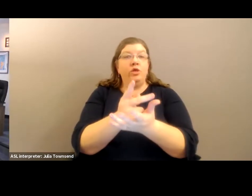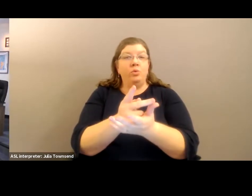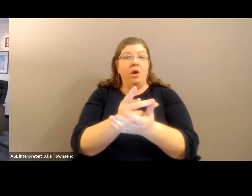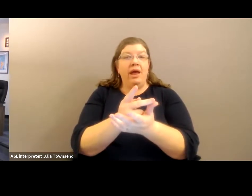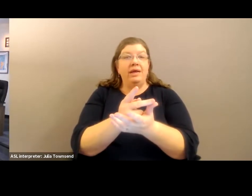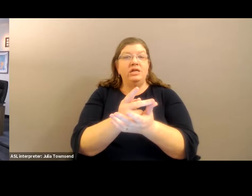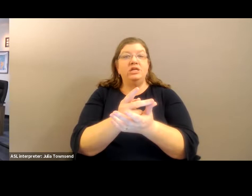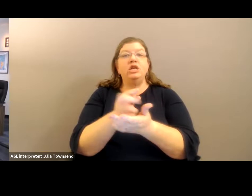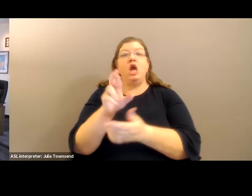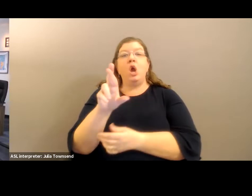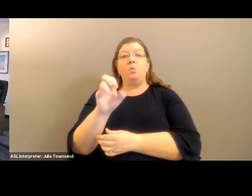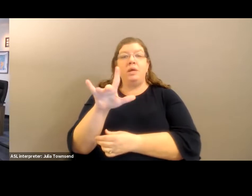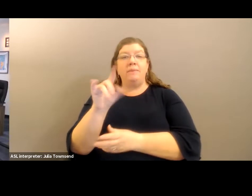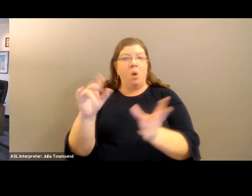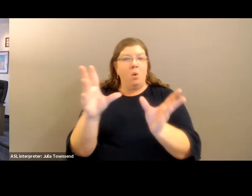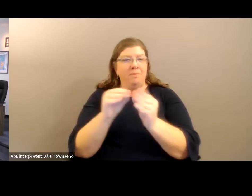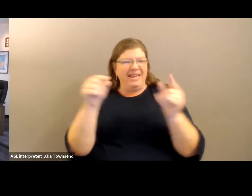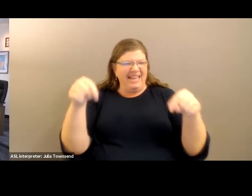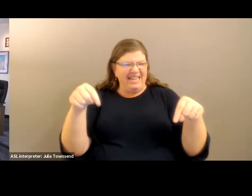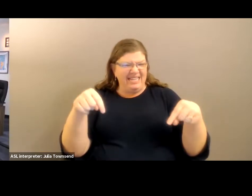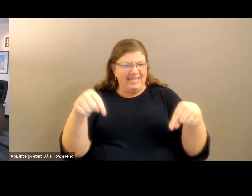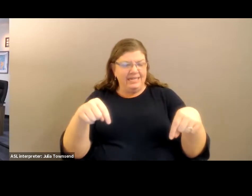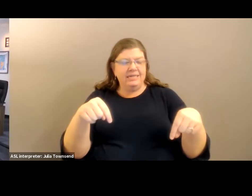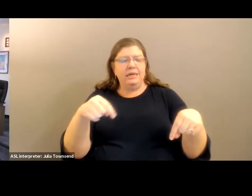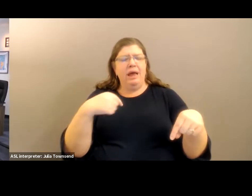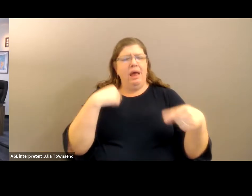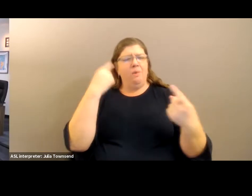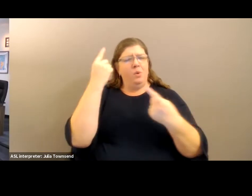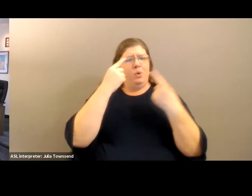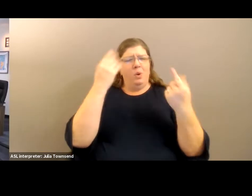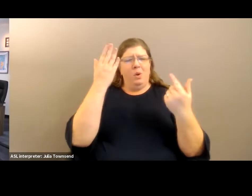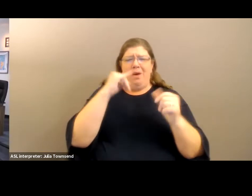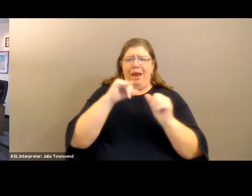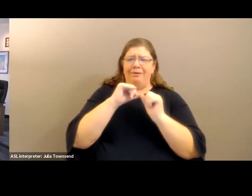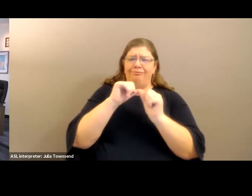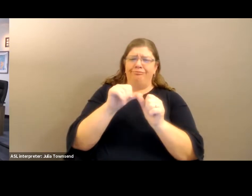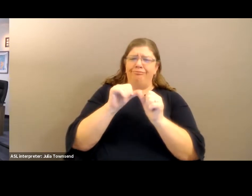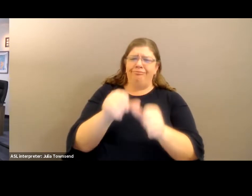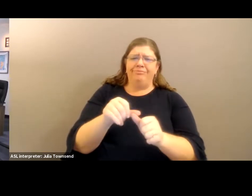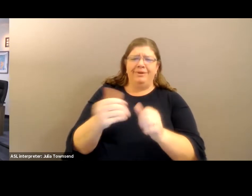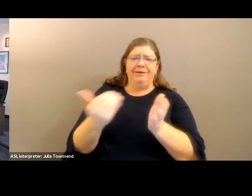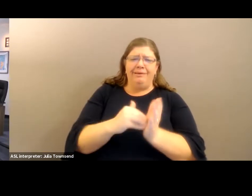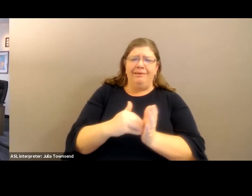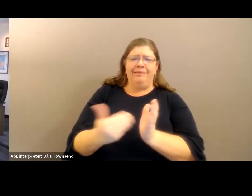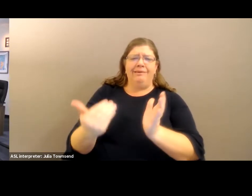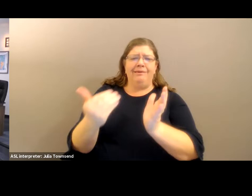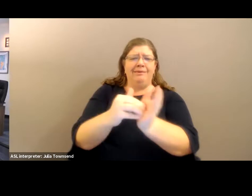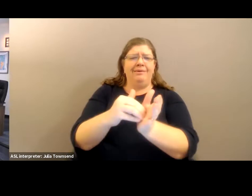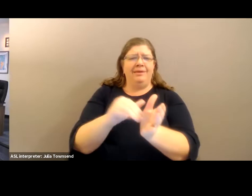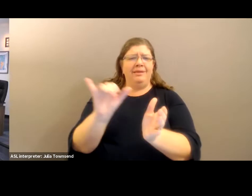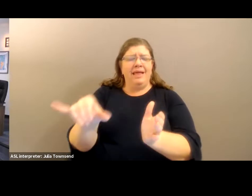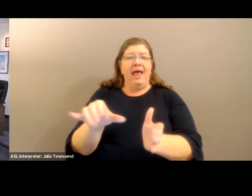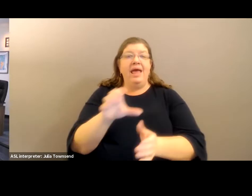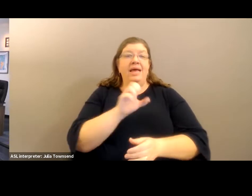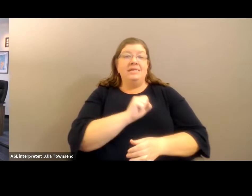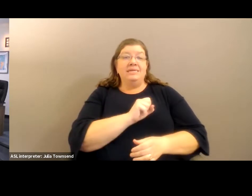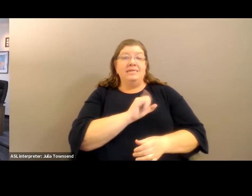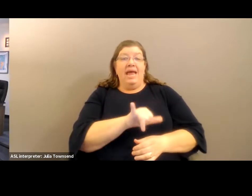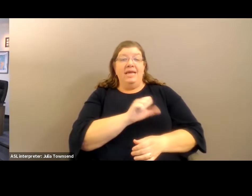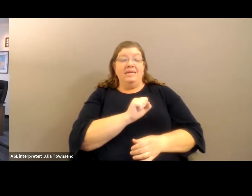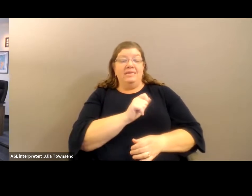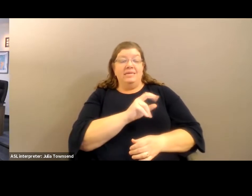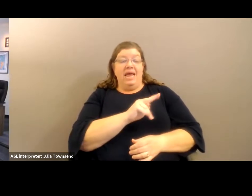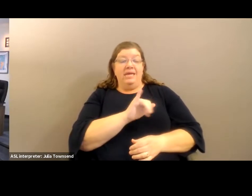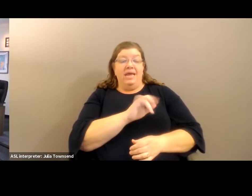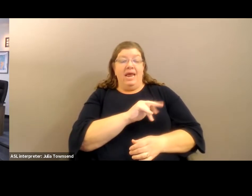remote meetings. And I'm wondering why you continue to renew that. San Ynez is a perfect example